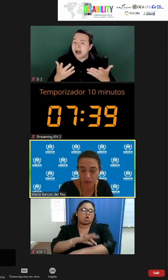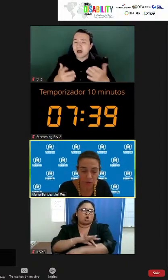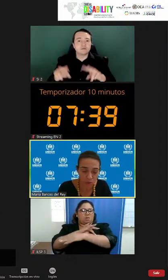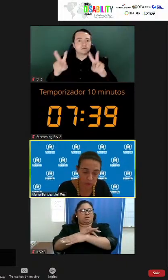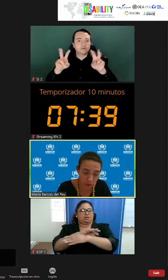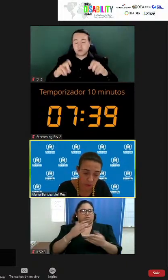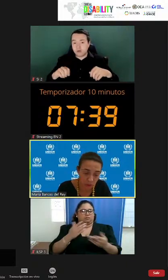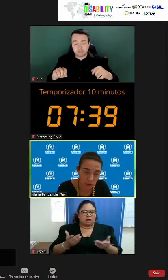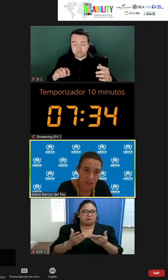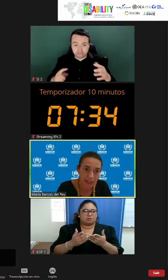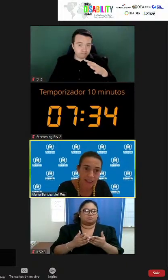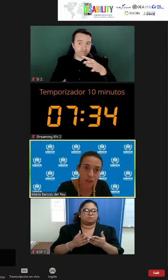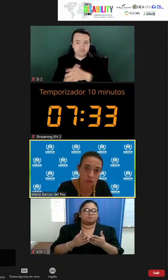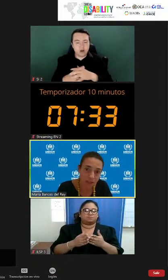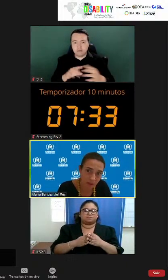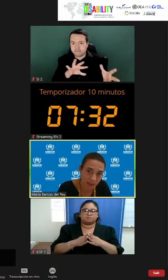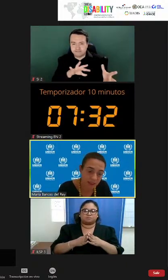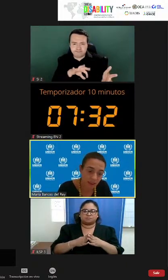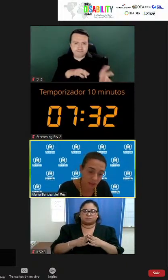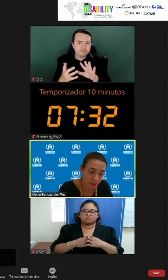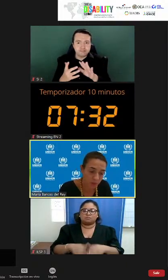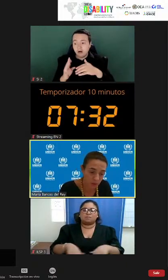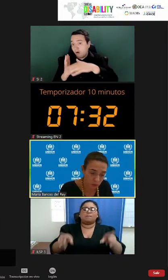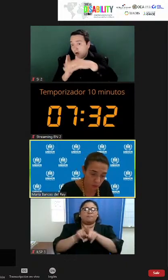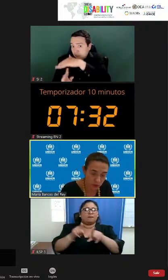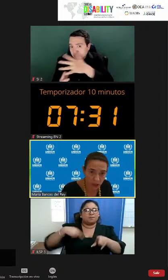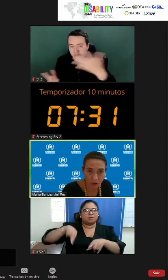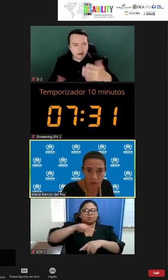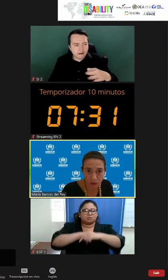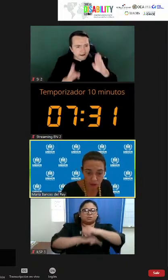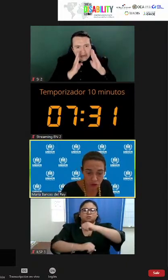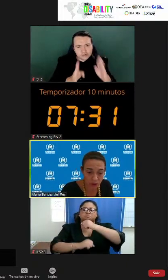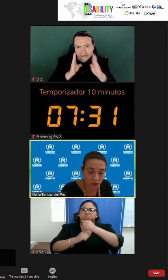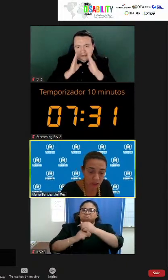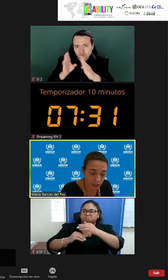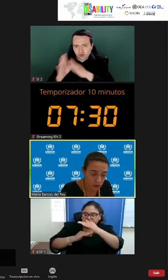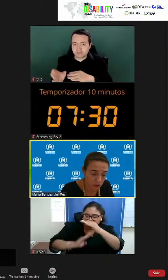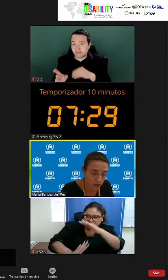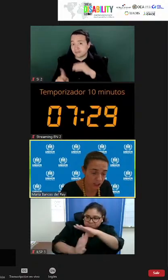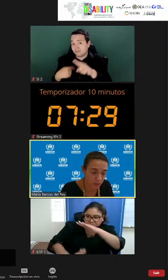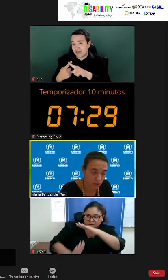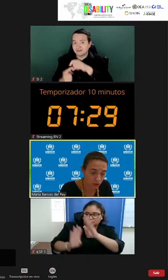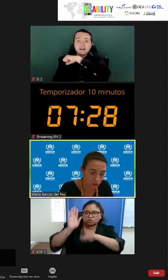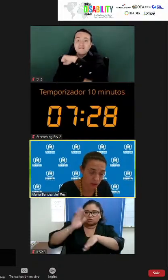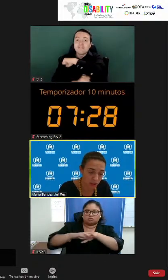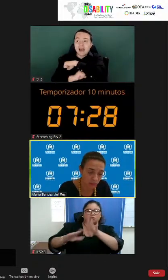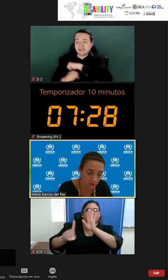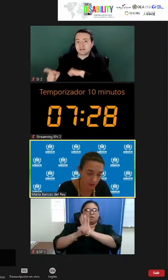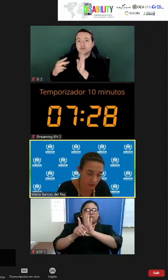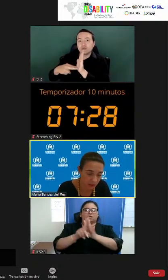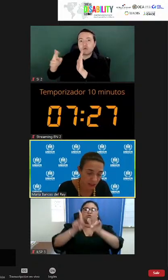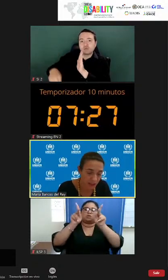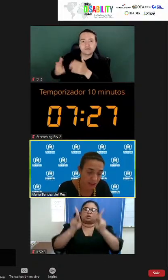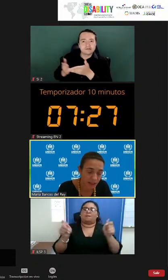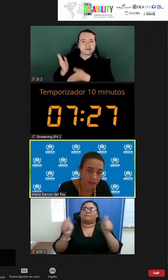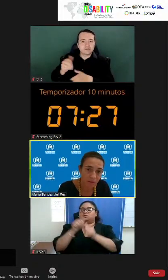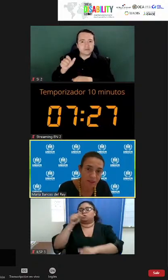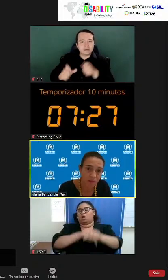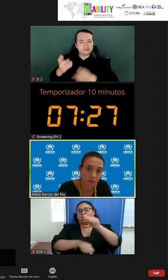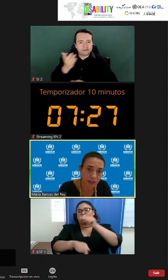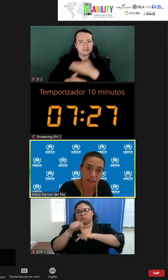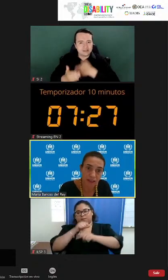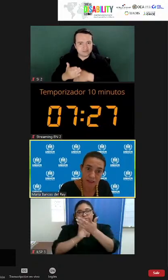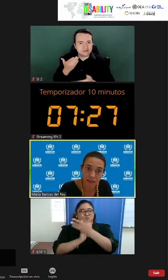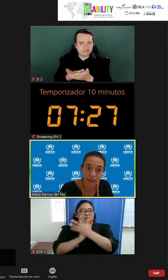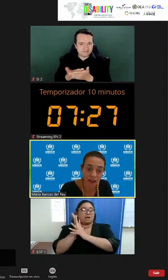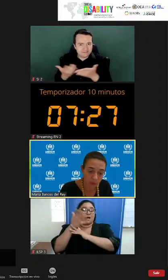of the inclusion of persons with disability in forceful mobility situations and also we talk about